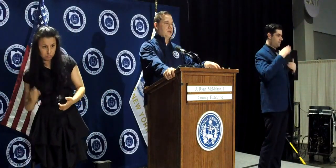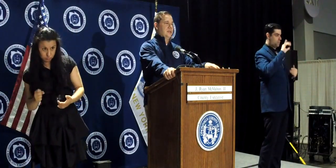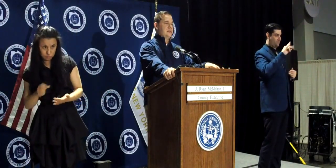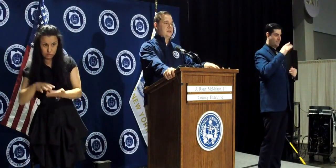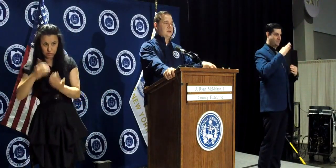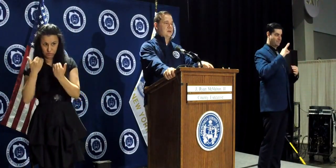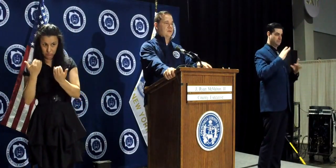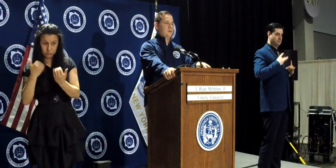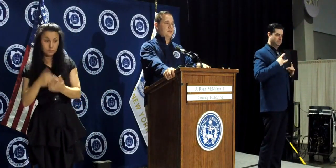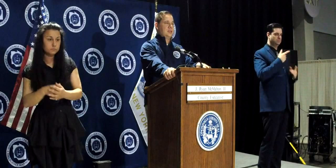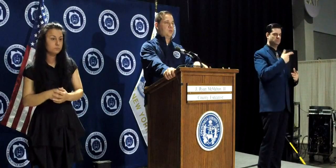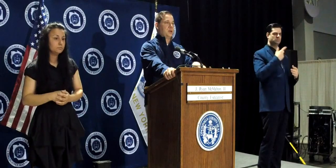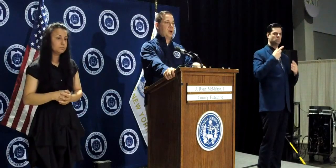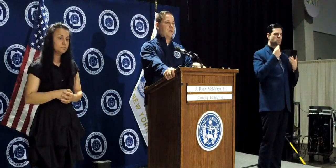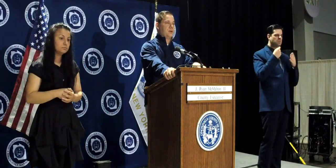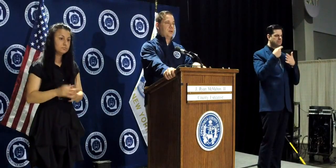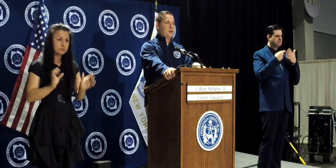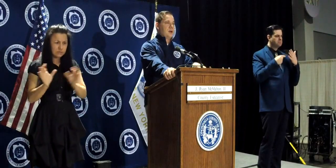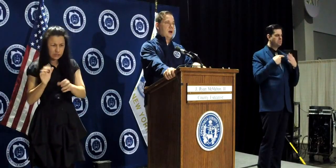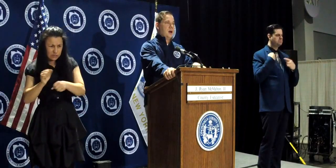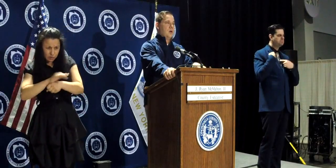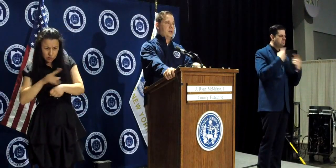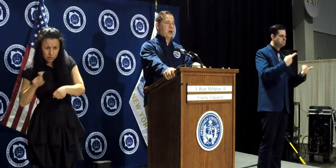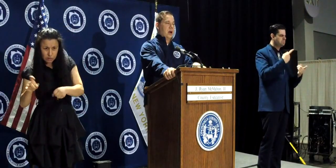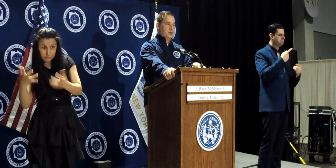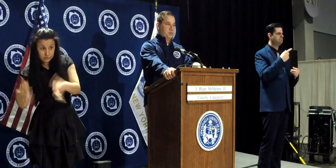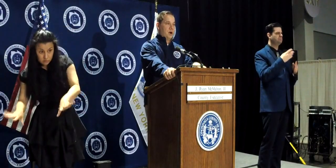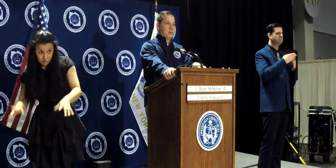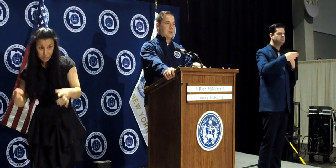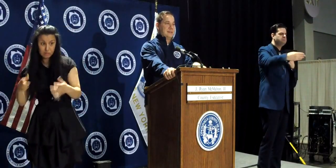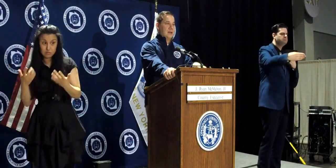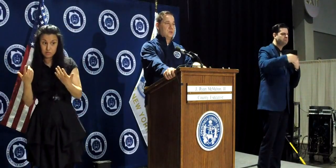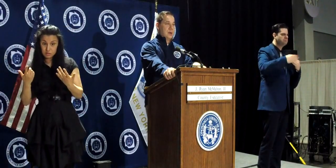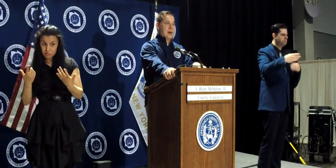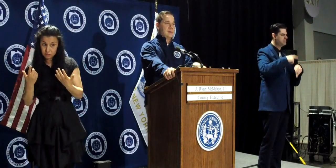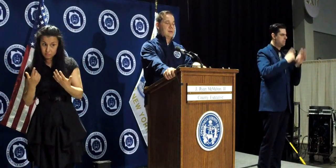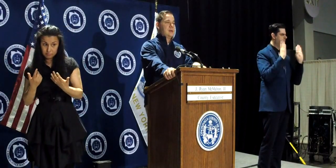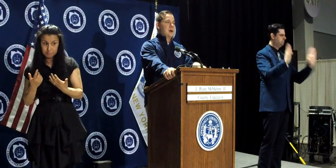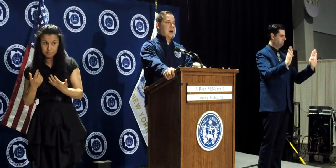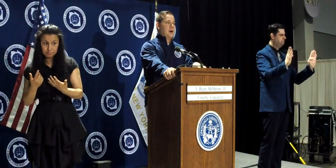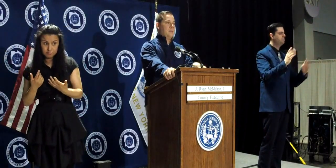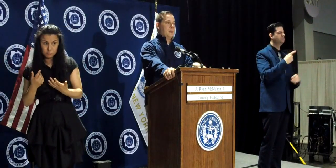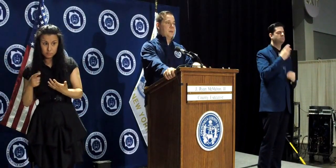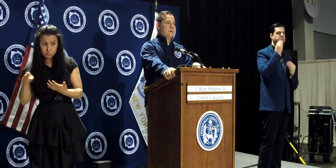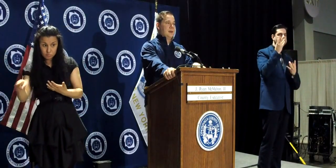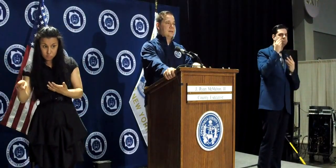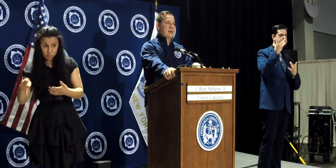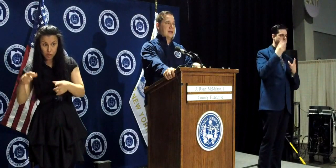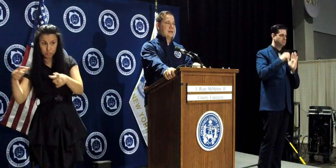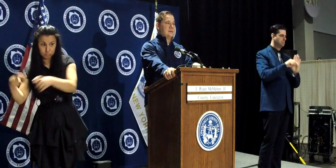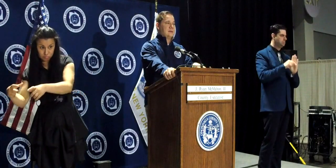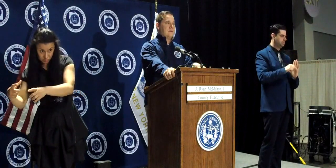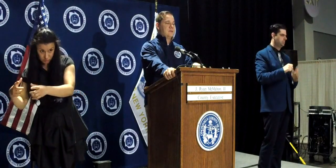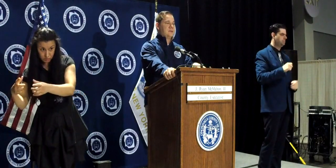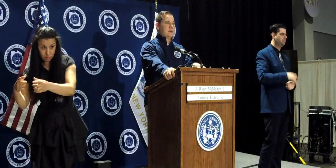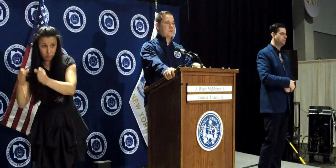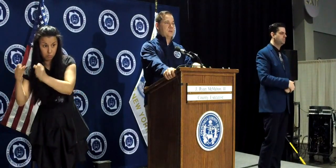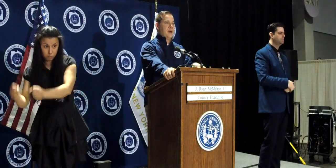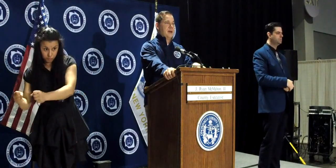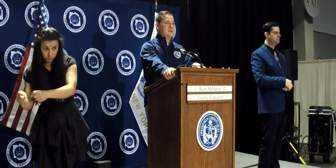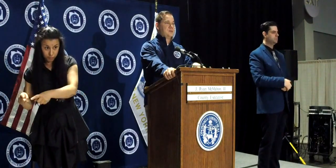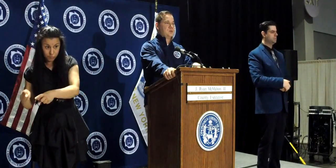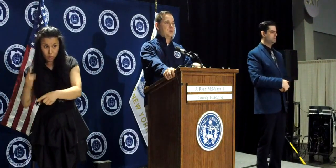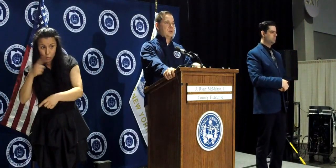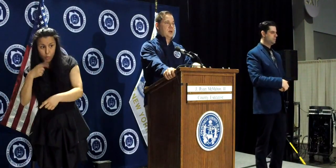are released and deemed recovered, only our health department can tell you that. That is not obviously a